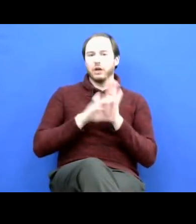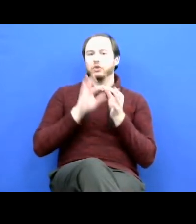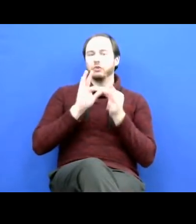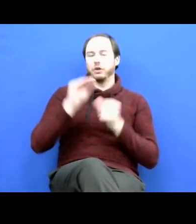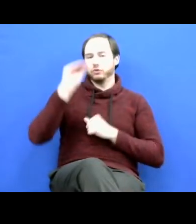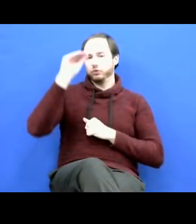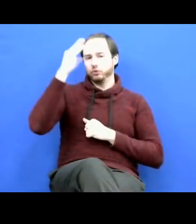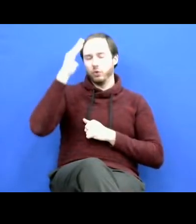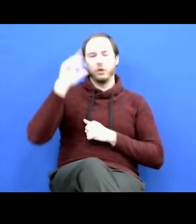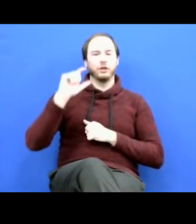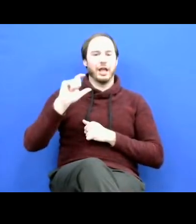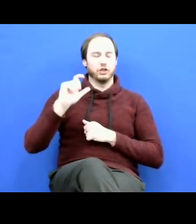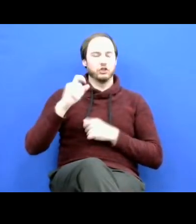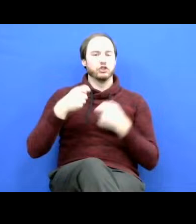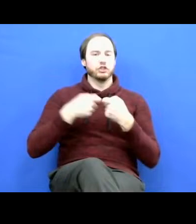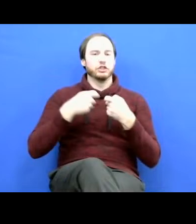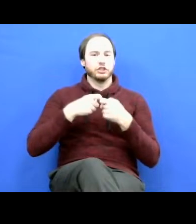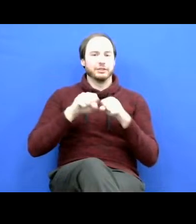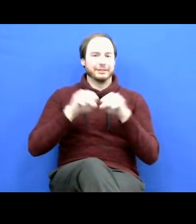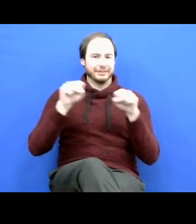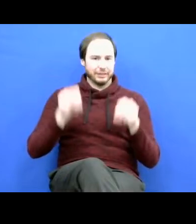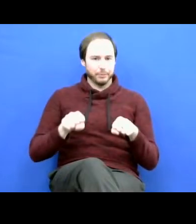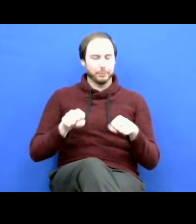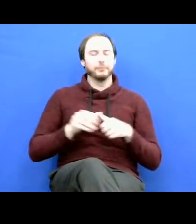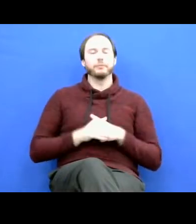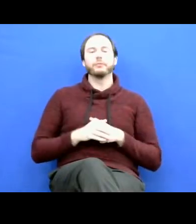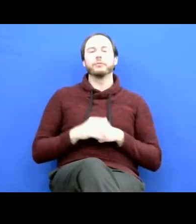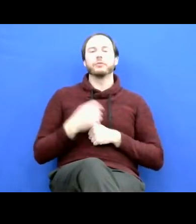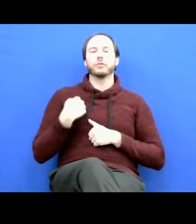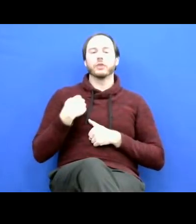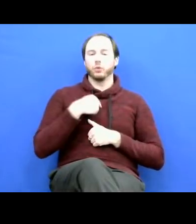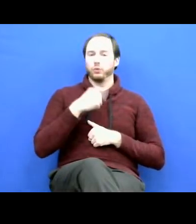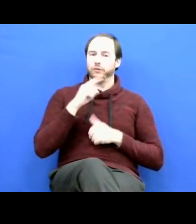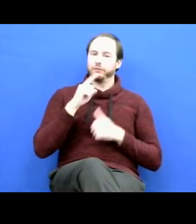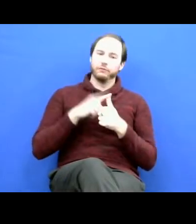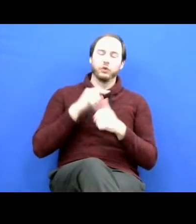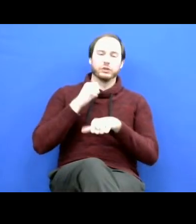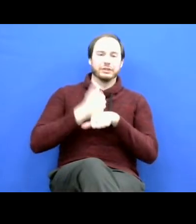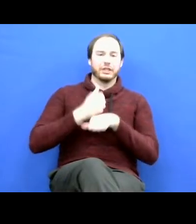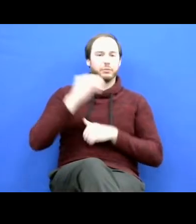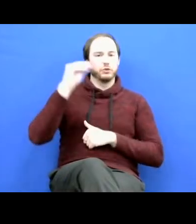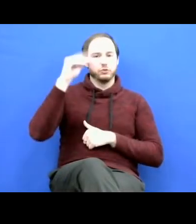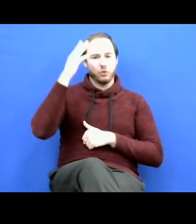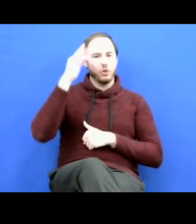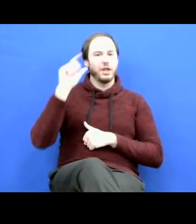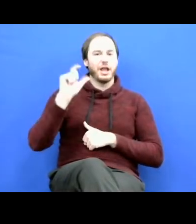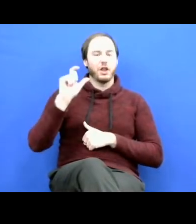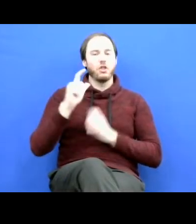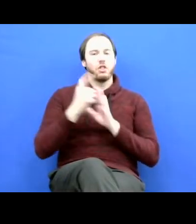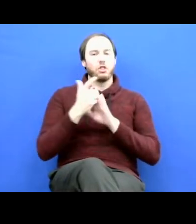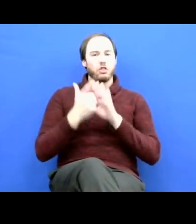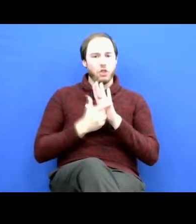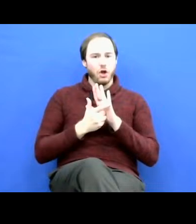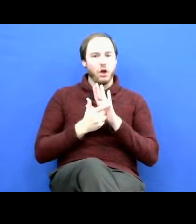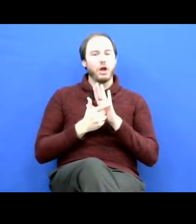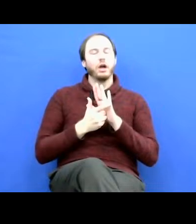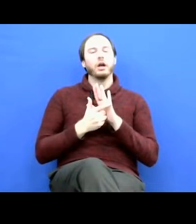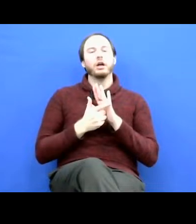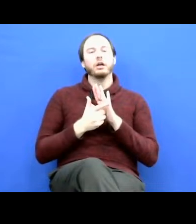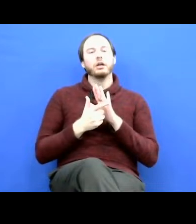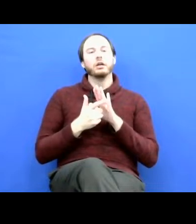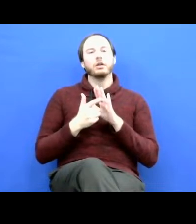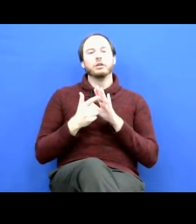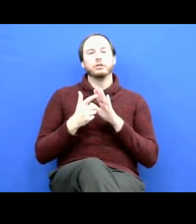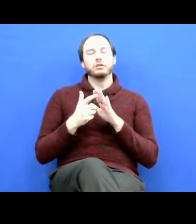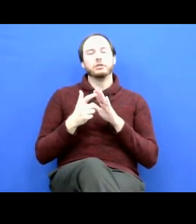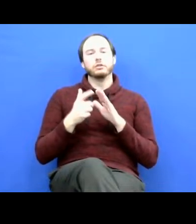energy systems. So when we first put in the solar energy laws, it was or the